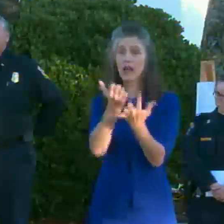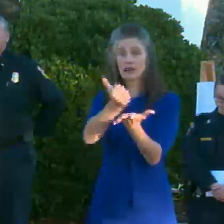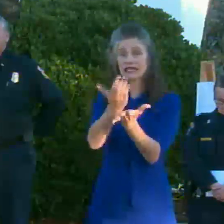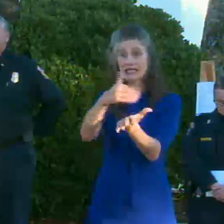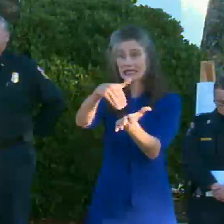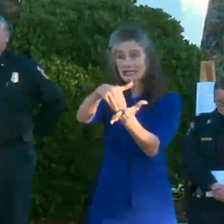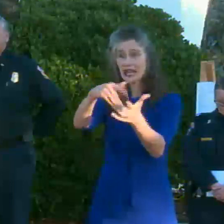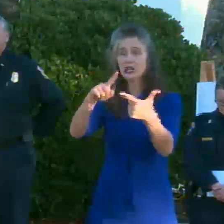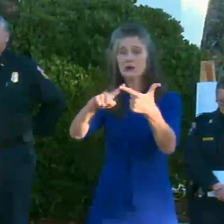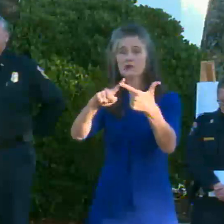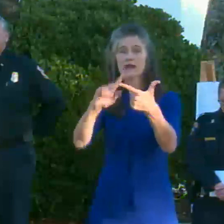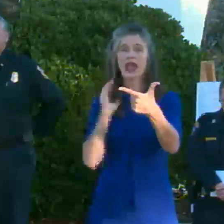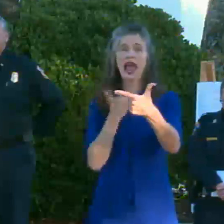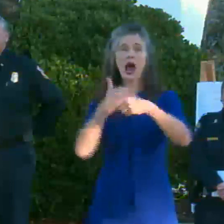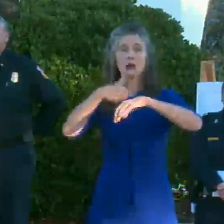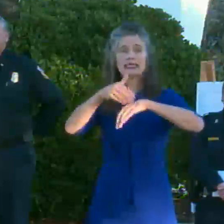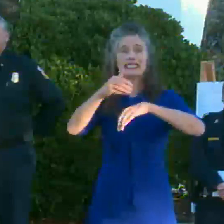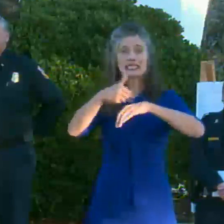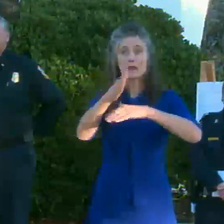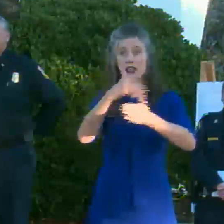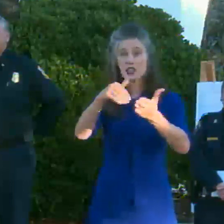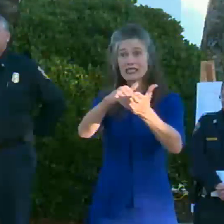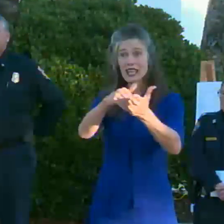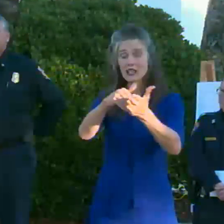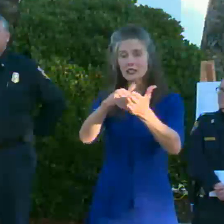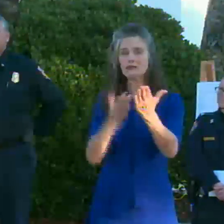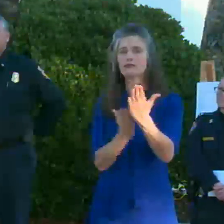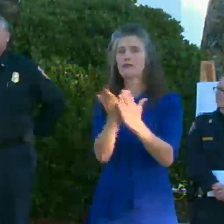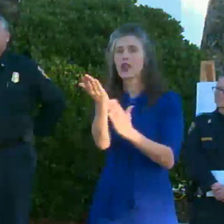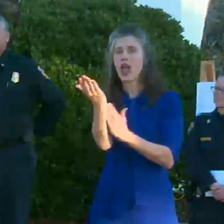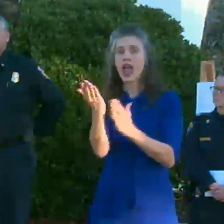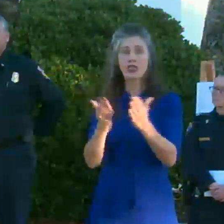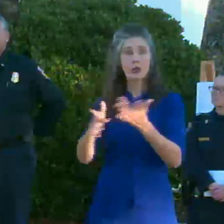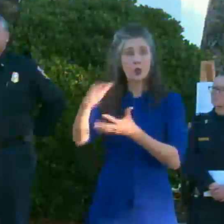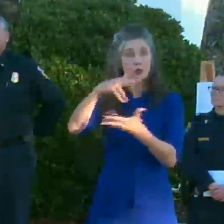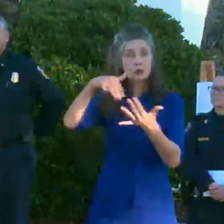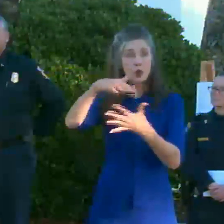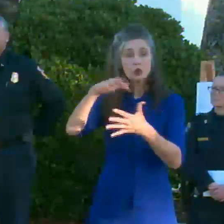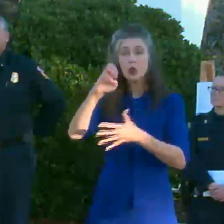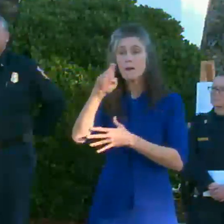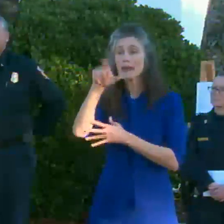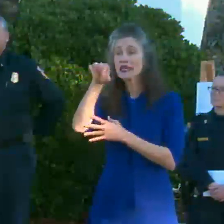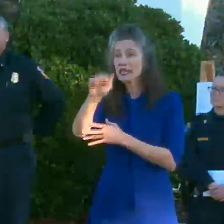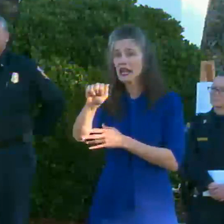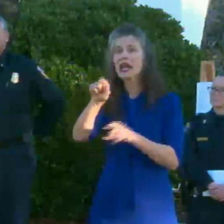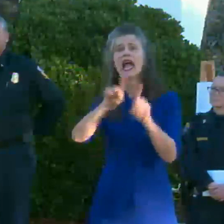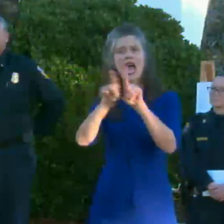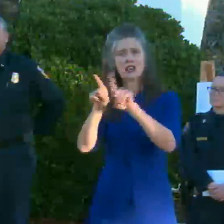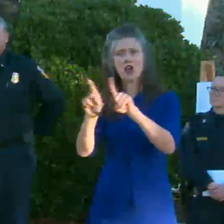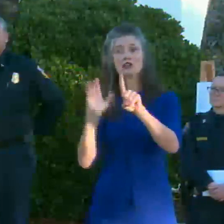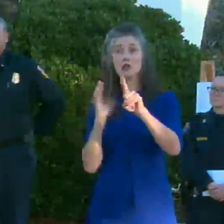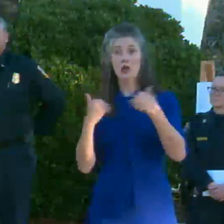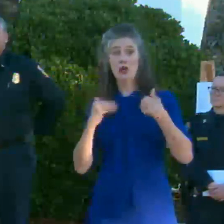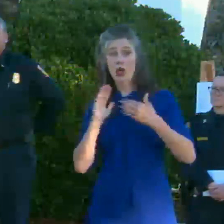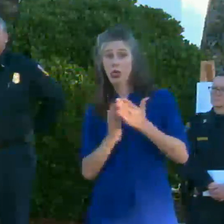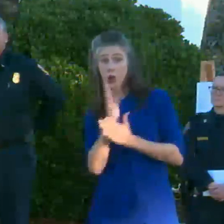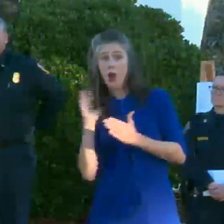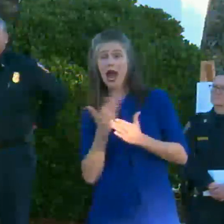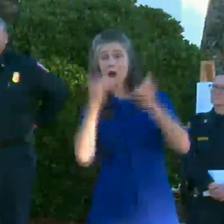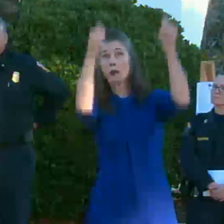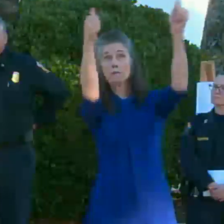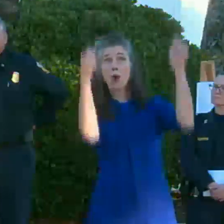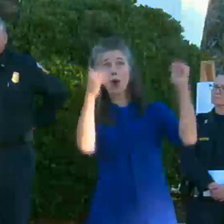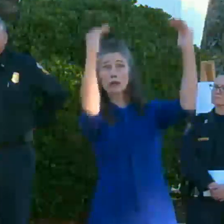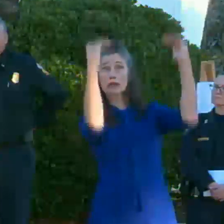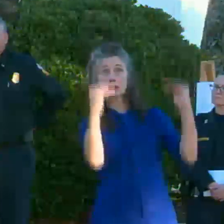media, and actually from notice boards at our evacuation center and other locations. We know that